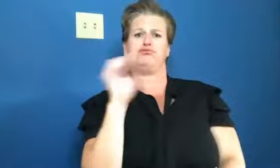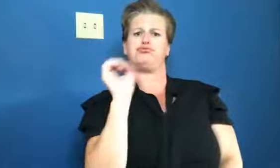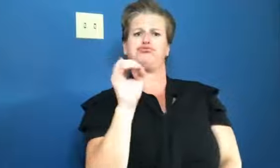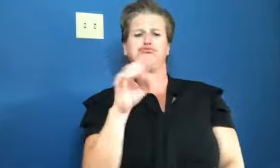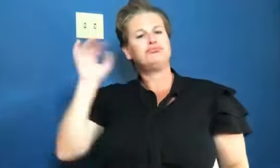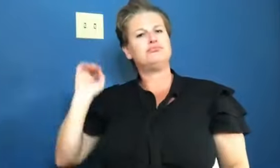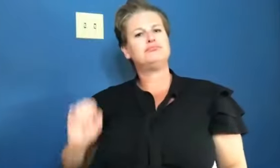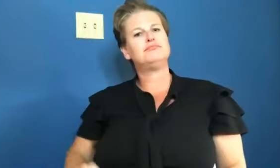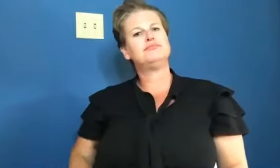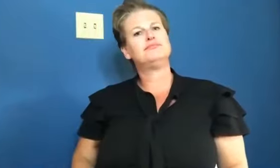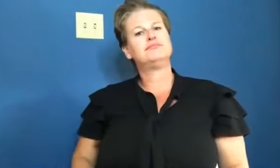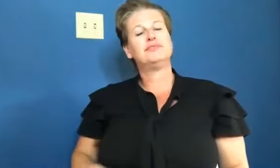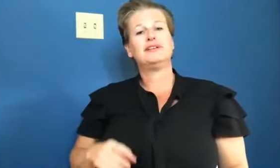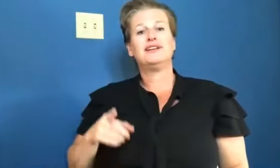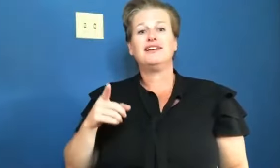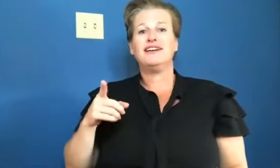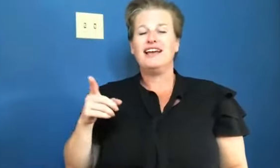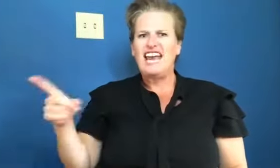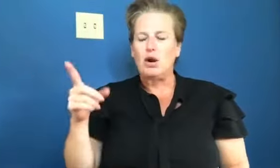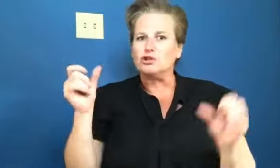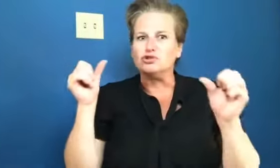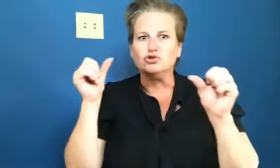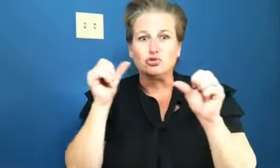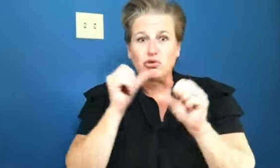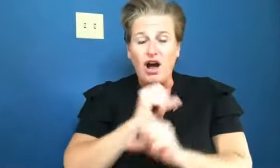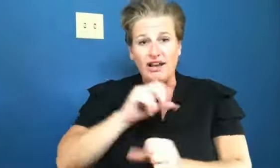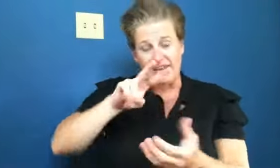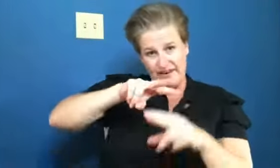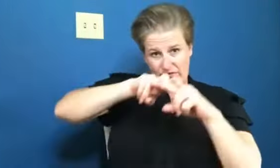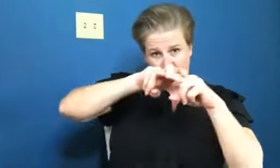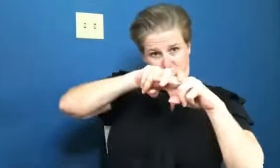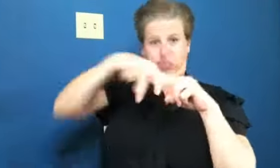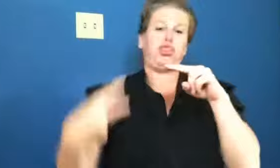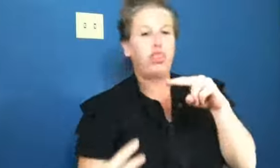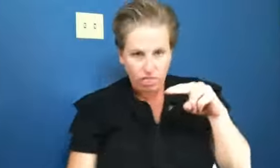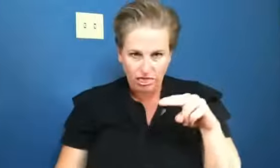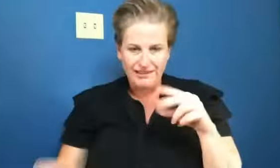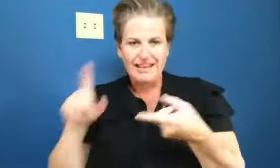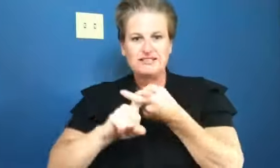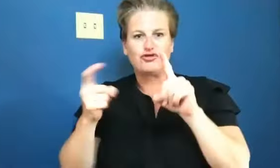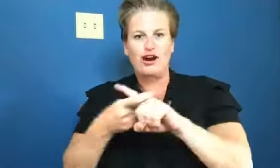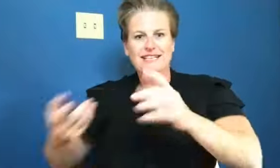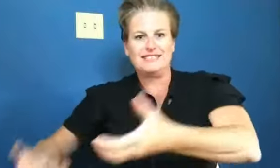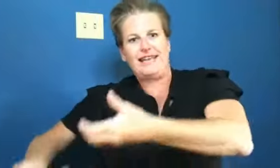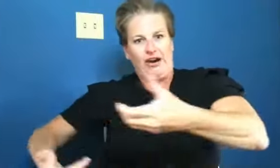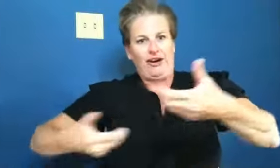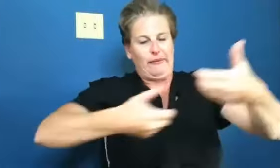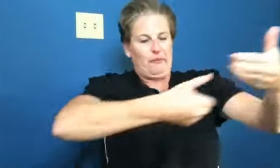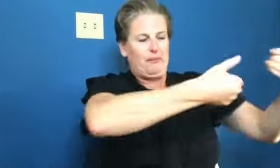stool. He was so drunk, he literally fell off the bar stool. His friends carried him away. I never thought I'd ever hear from him again. While I was gone,